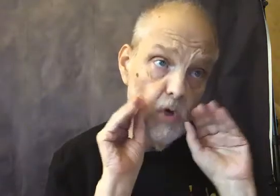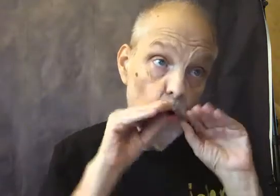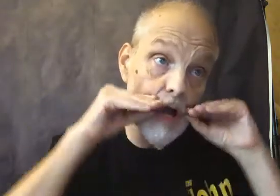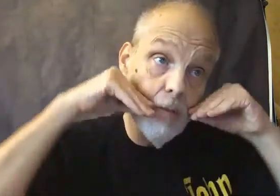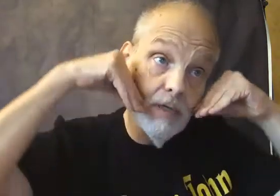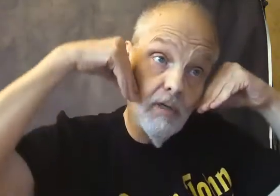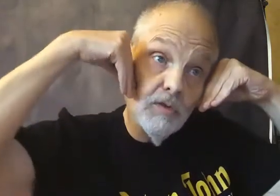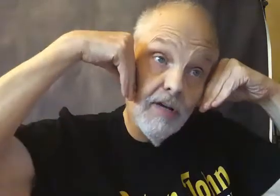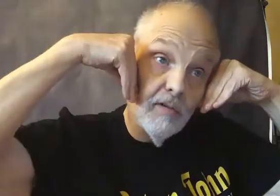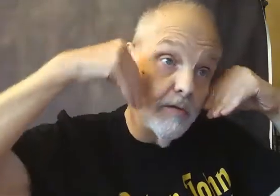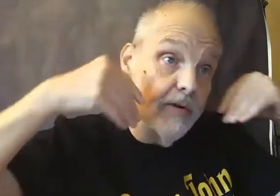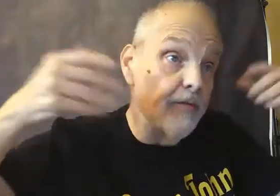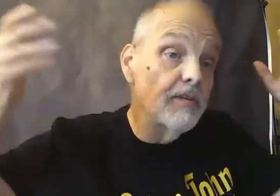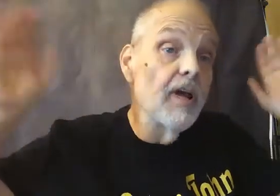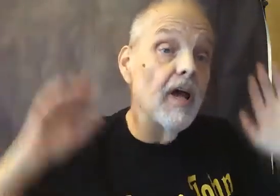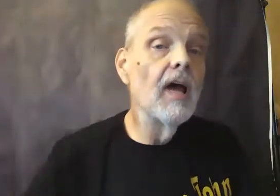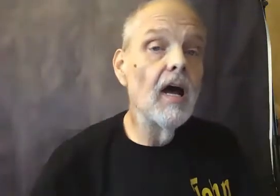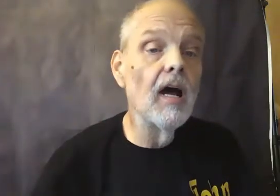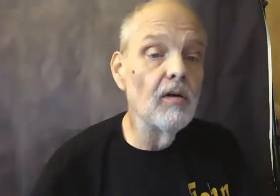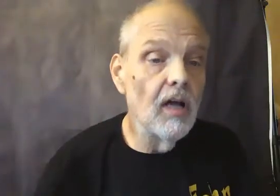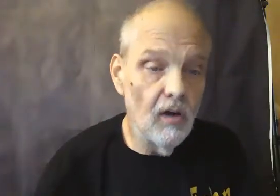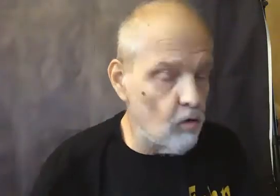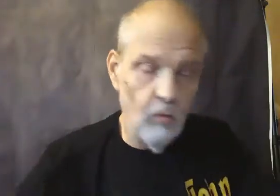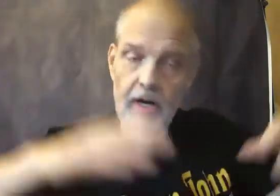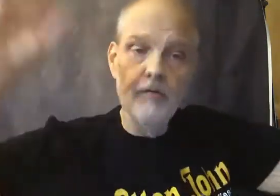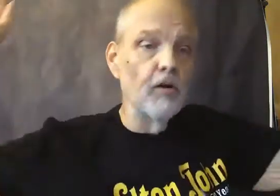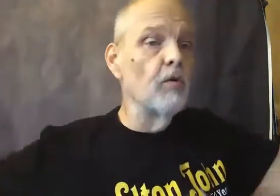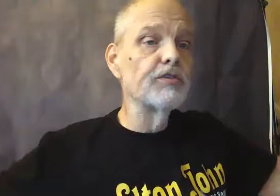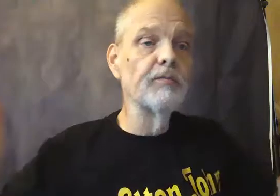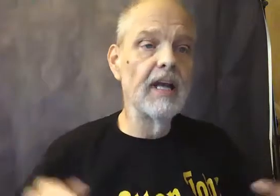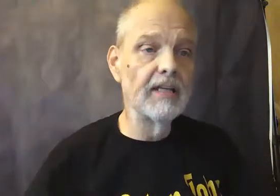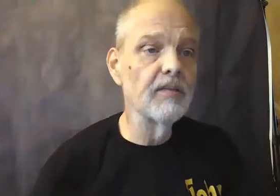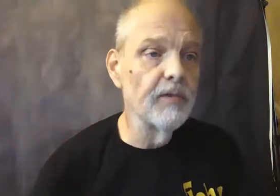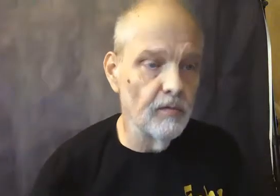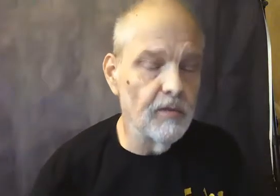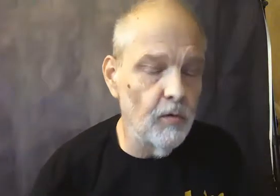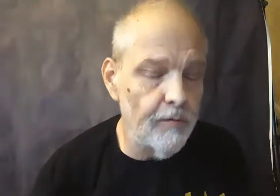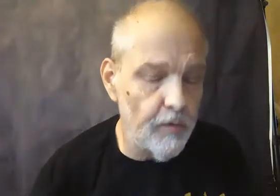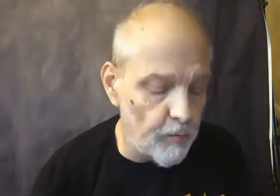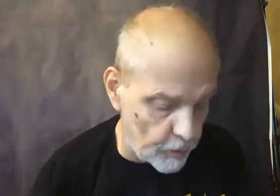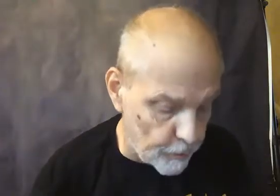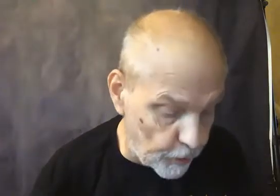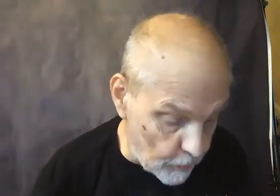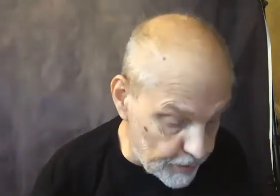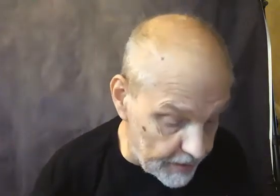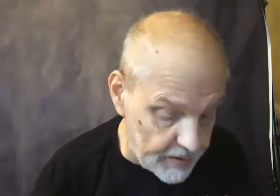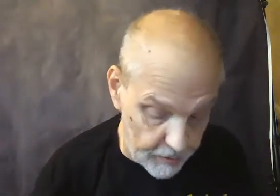or happy, whatever, or whatever your emotion has to, whatever emotion is that you're